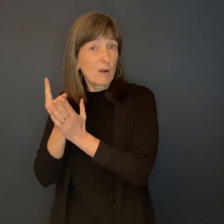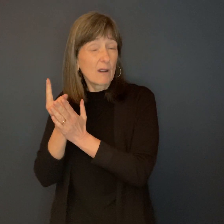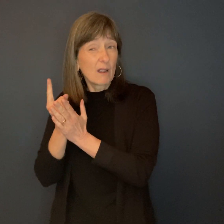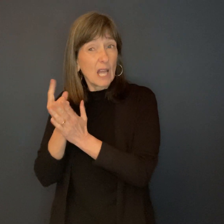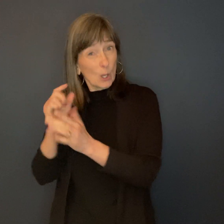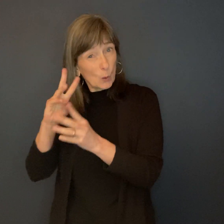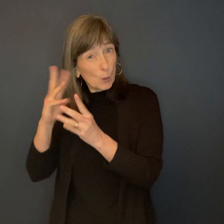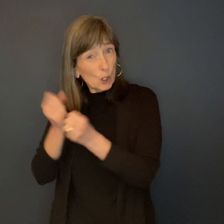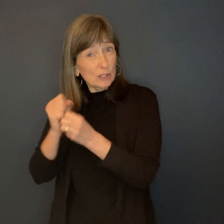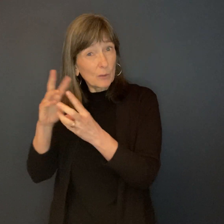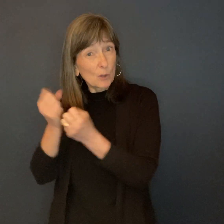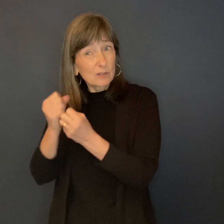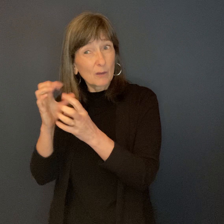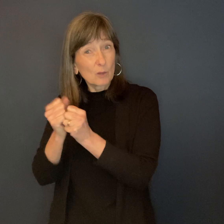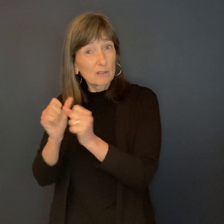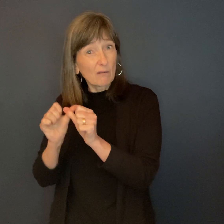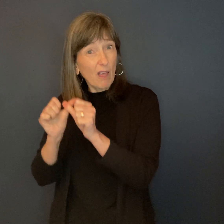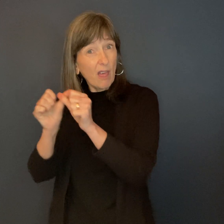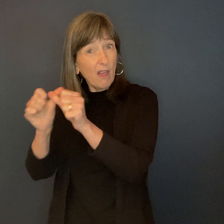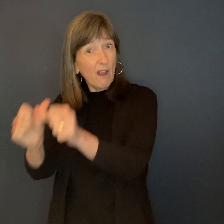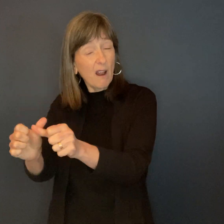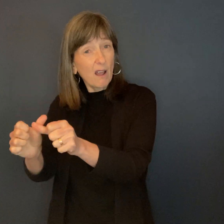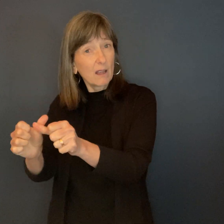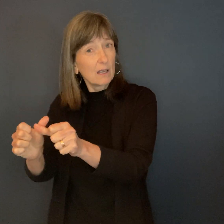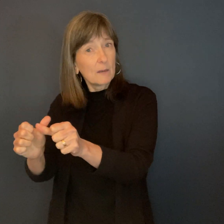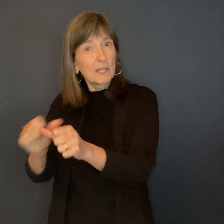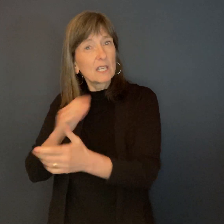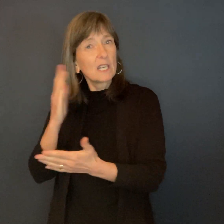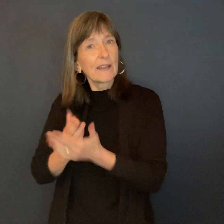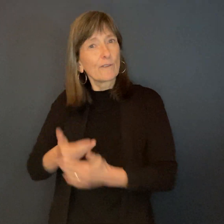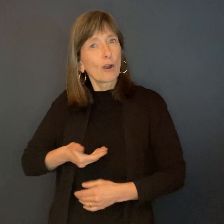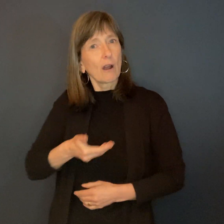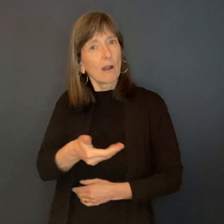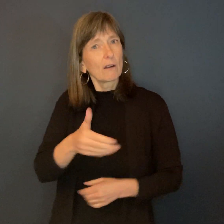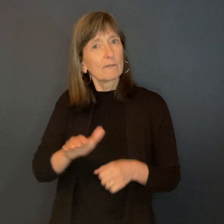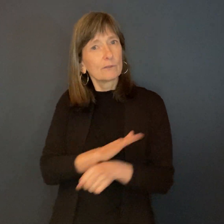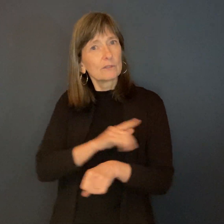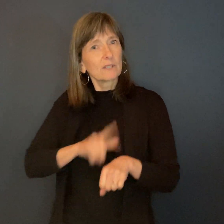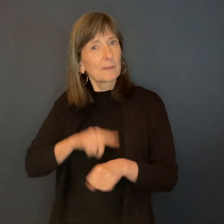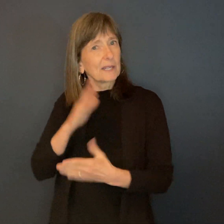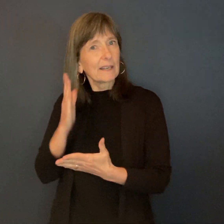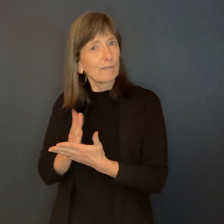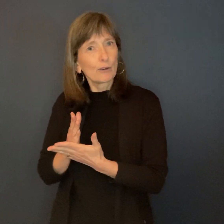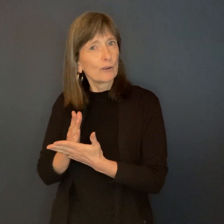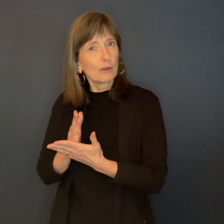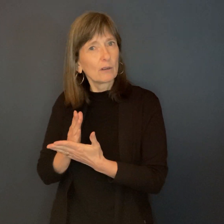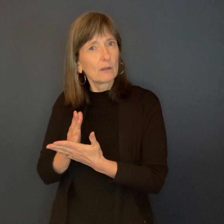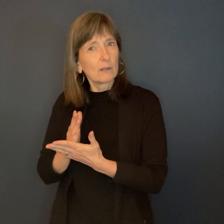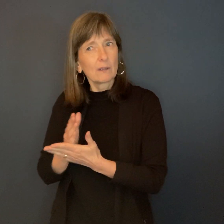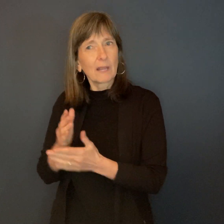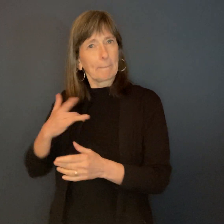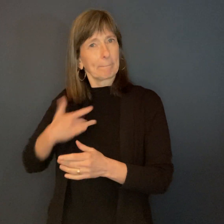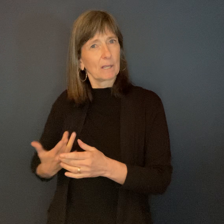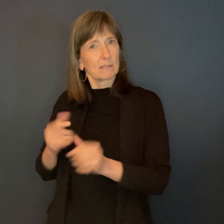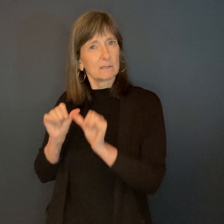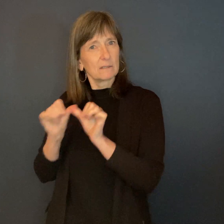was 20 years. But so it was it wasn't very long before, you